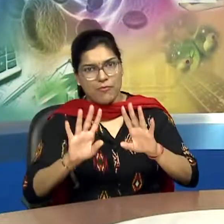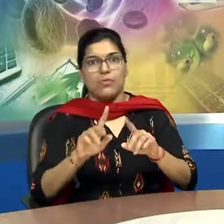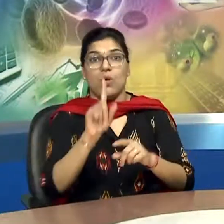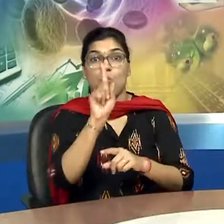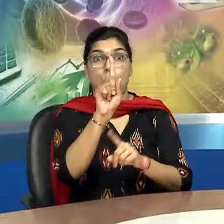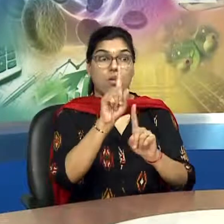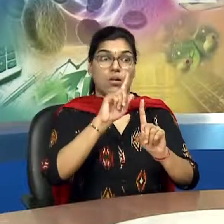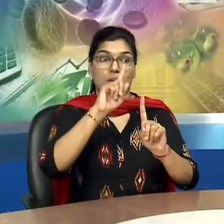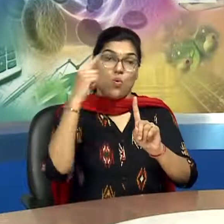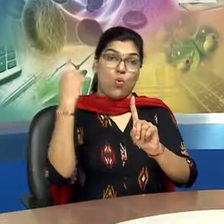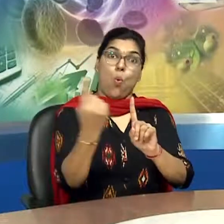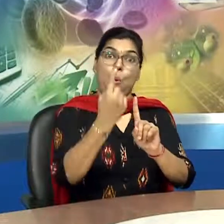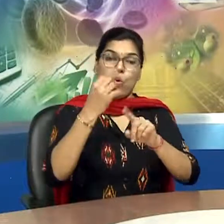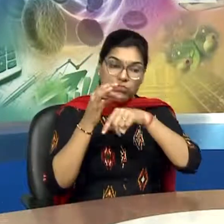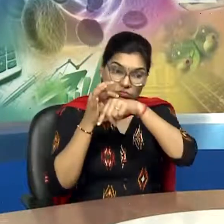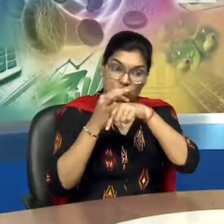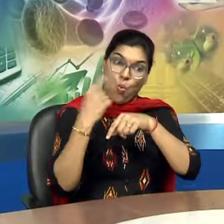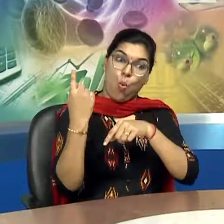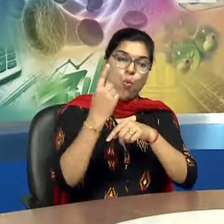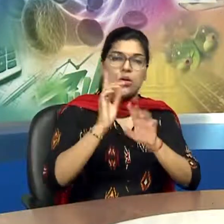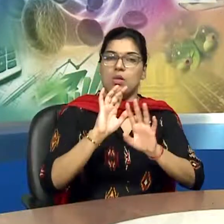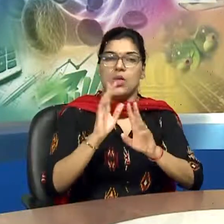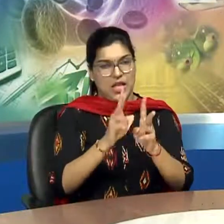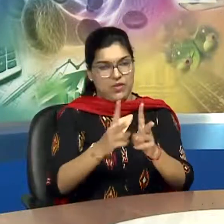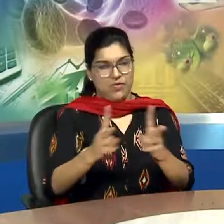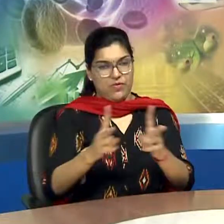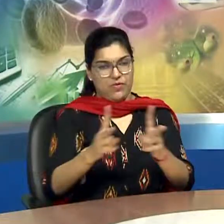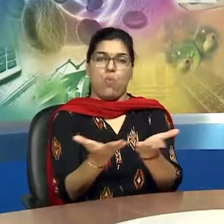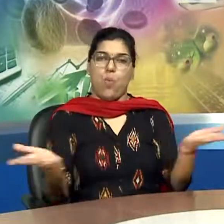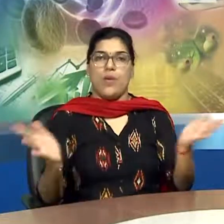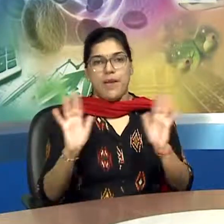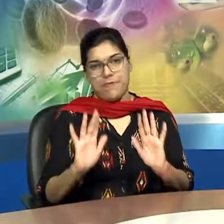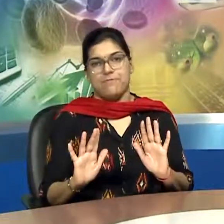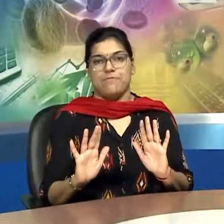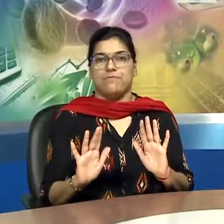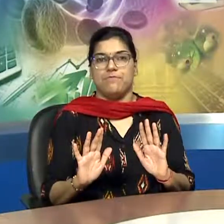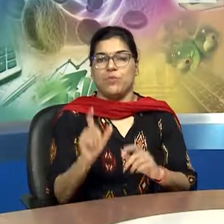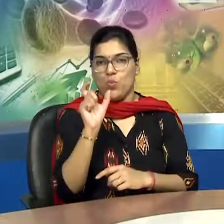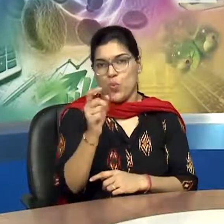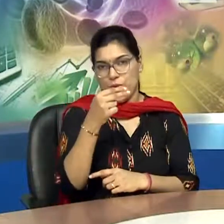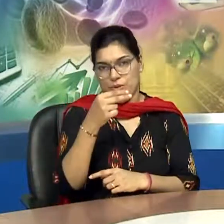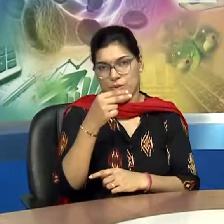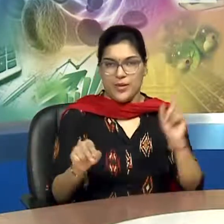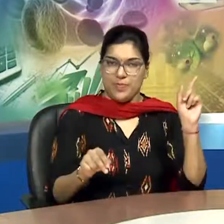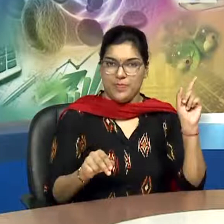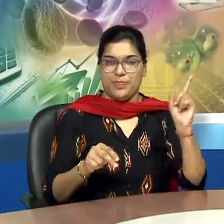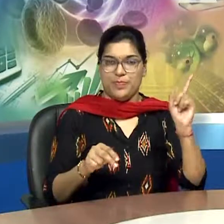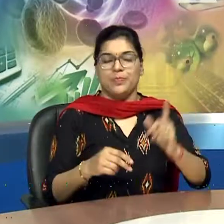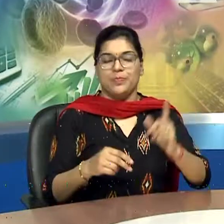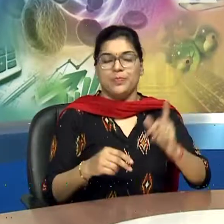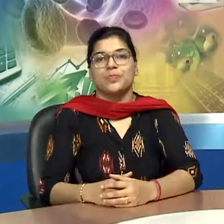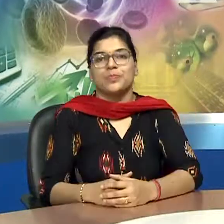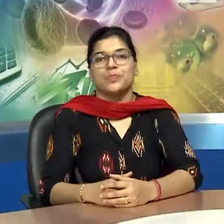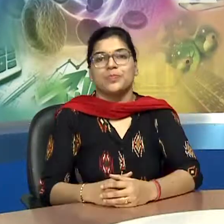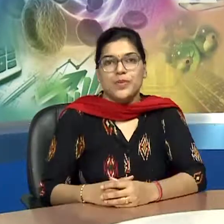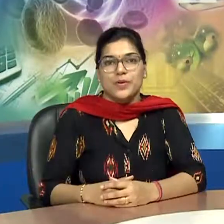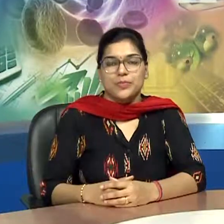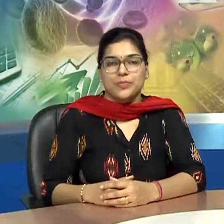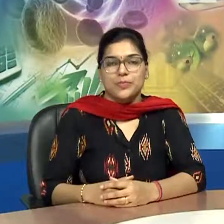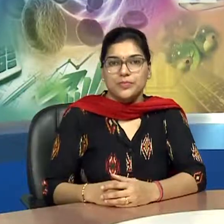the drug content. And also those chemical substances from which the people can get addiction, that are also